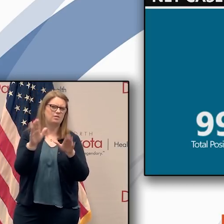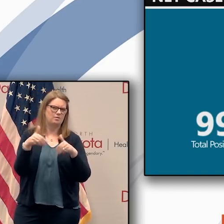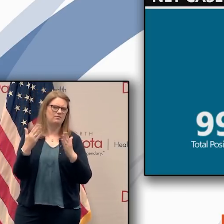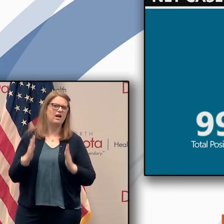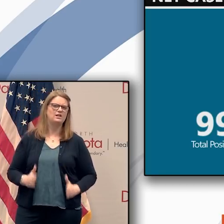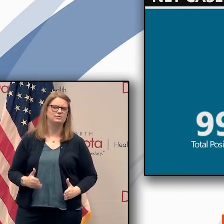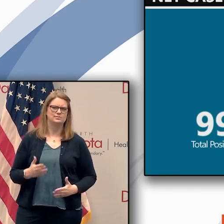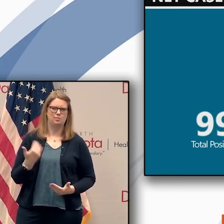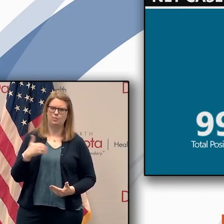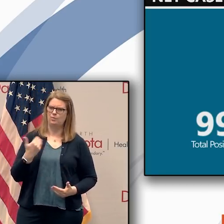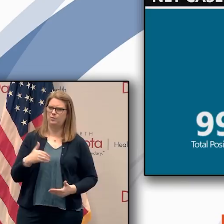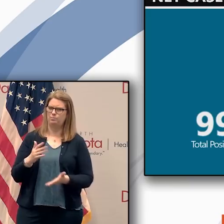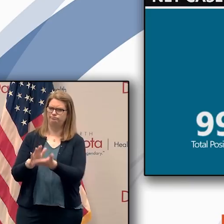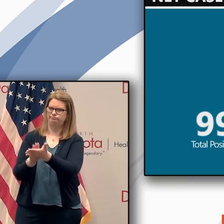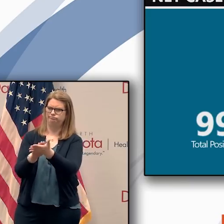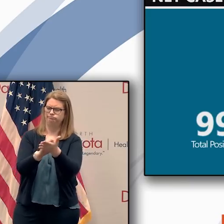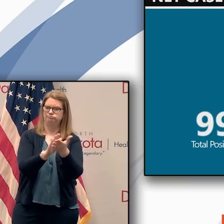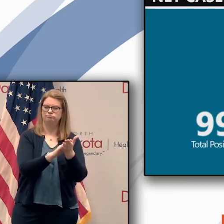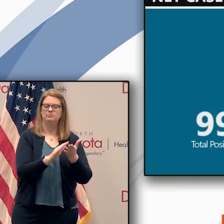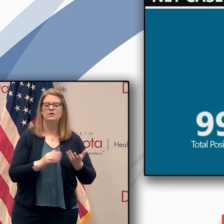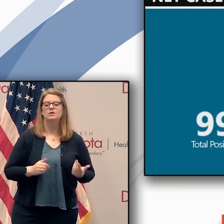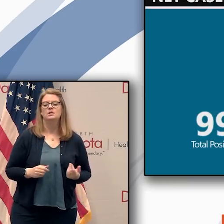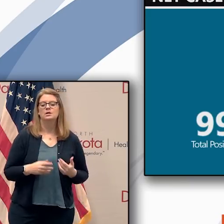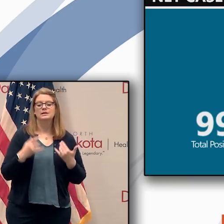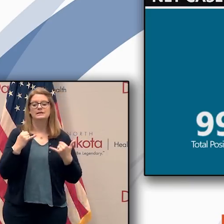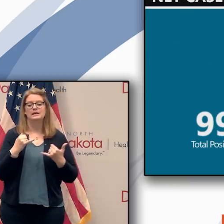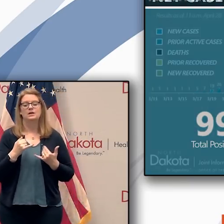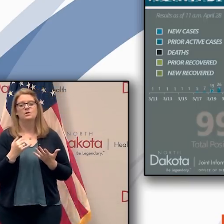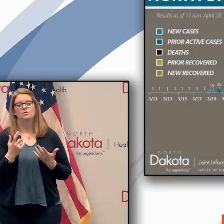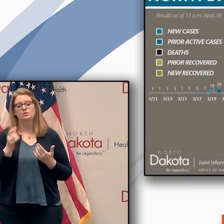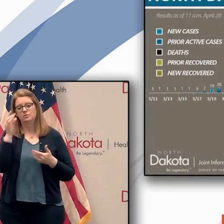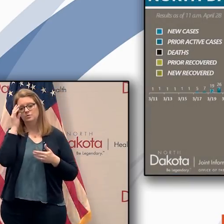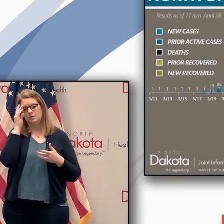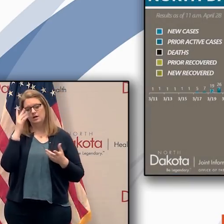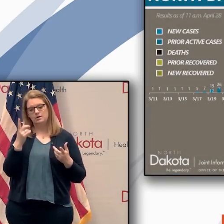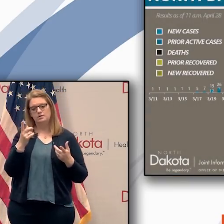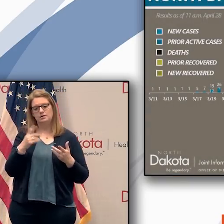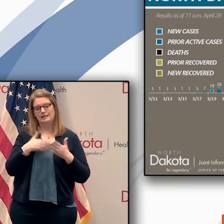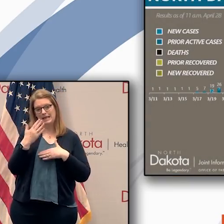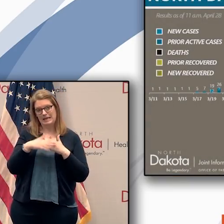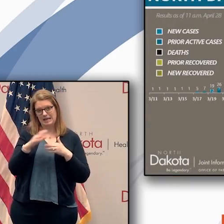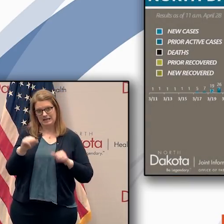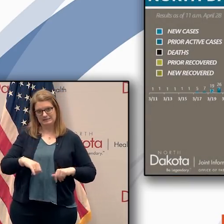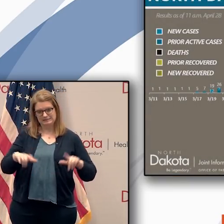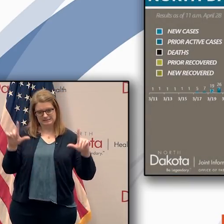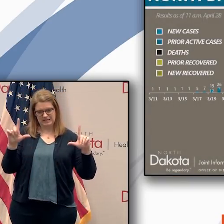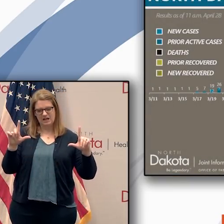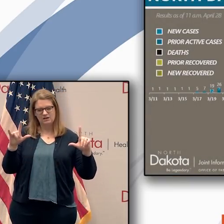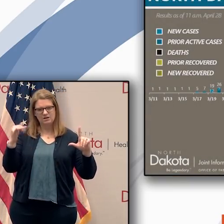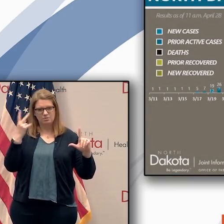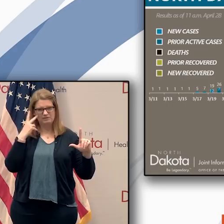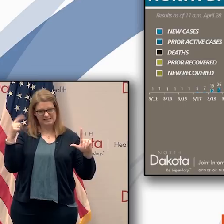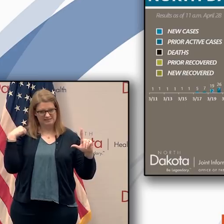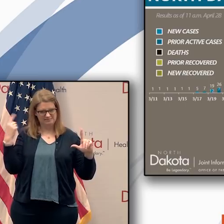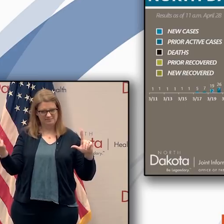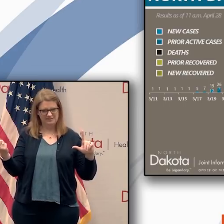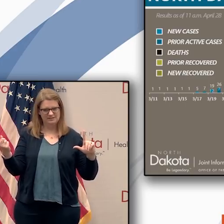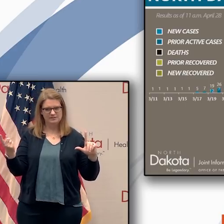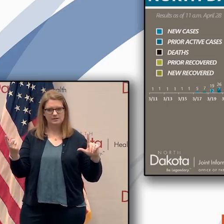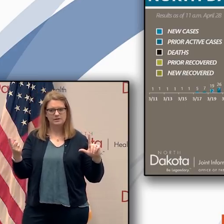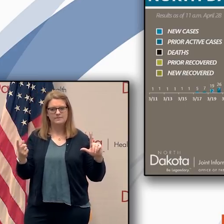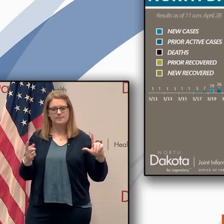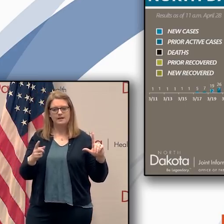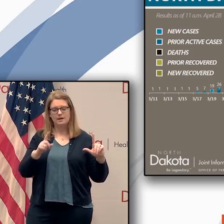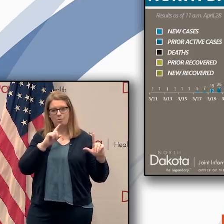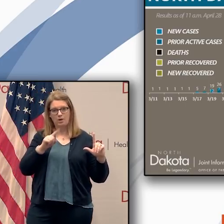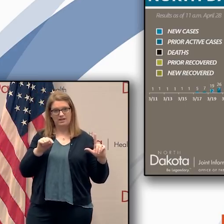they're doing. When we take a look at the case trends on the next slide, which we've been looking at throughout, the real headline